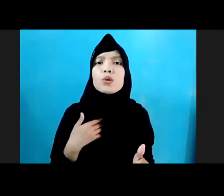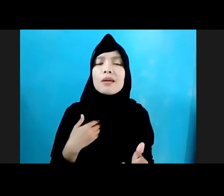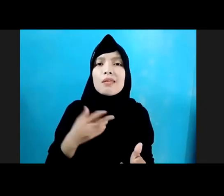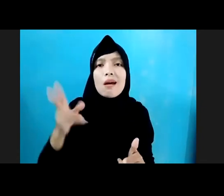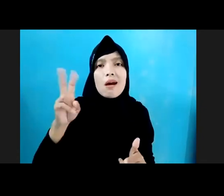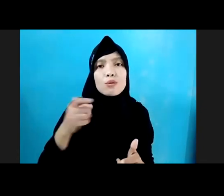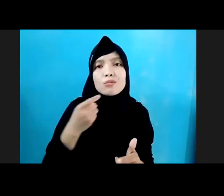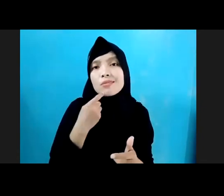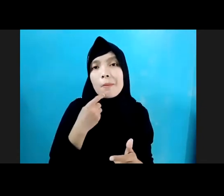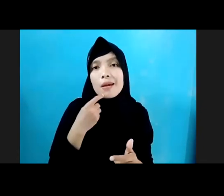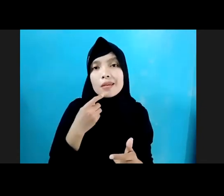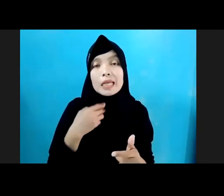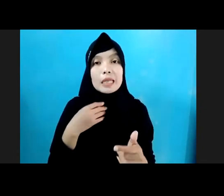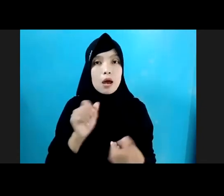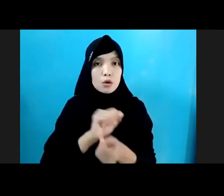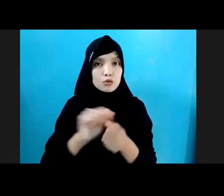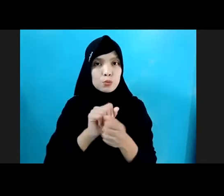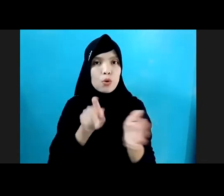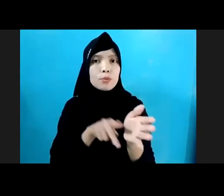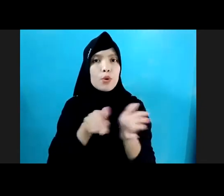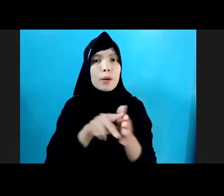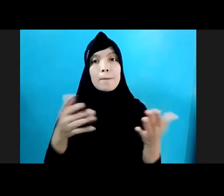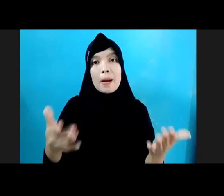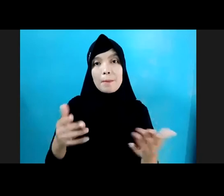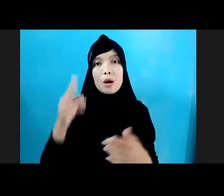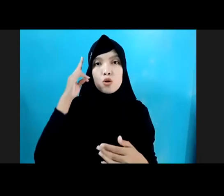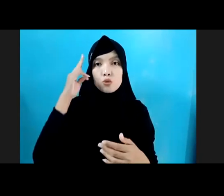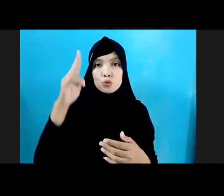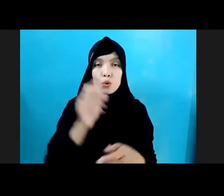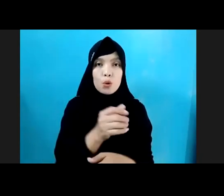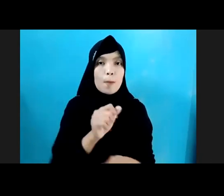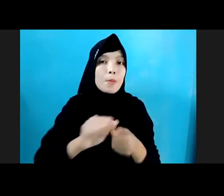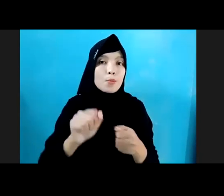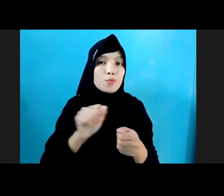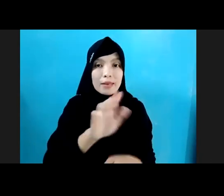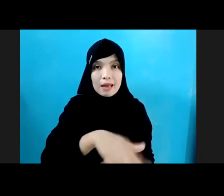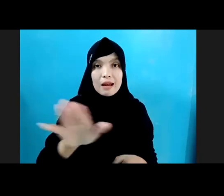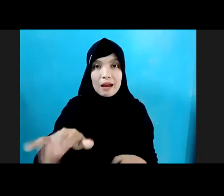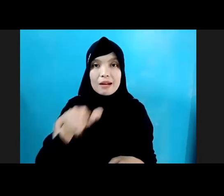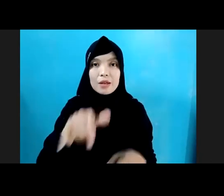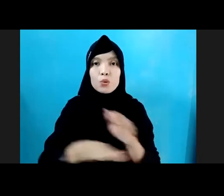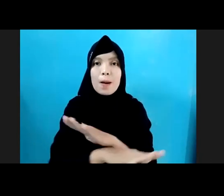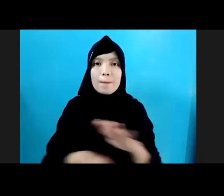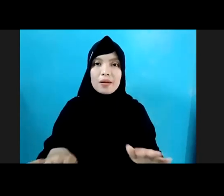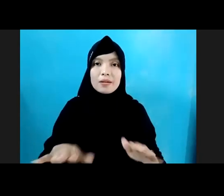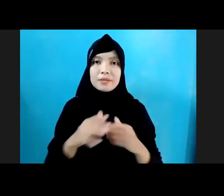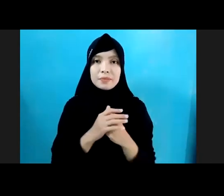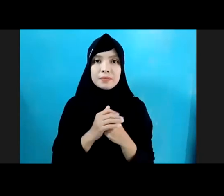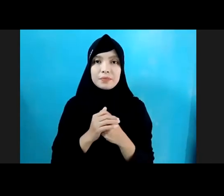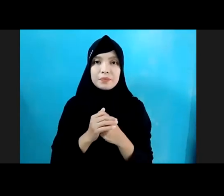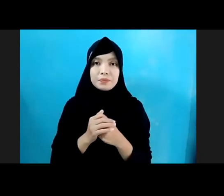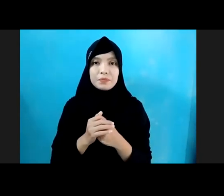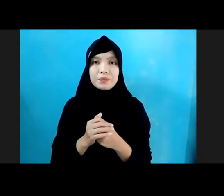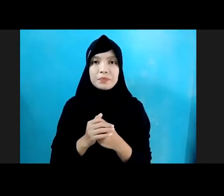To Do Most Of Them Don't Tell A Parent Immediately Or Tell The Moderator